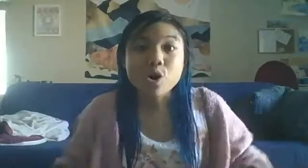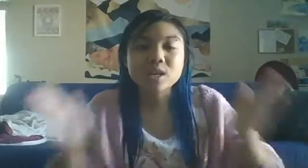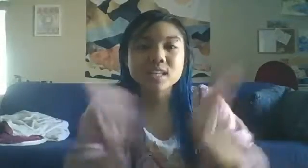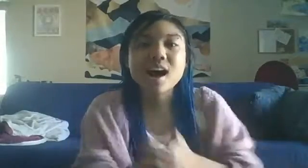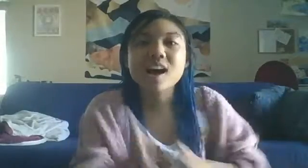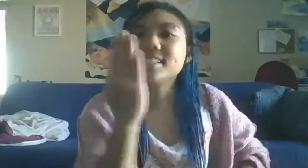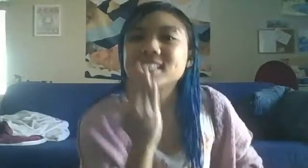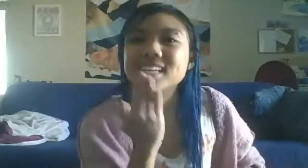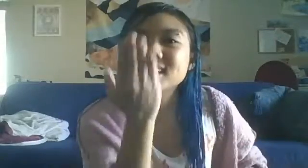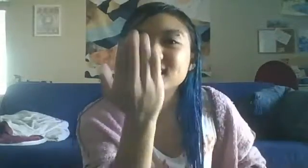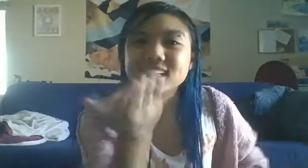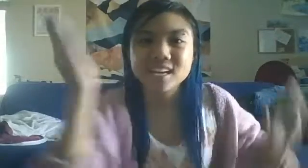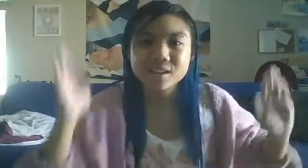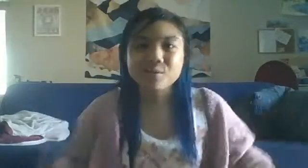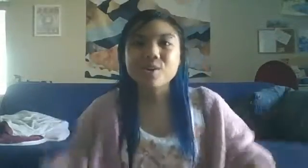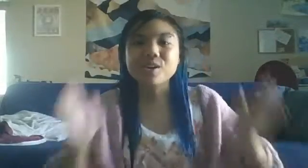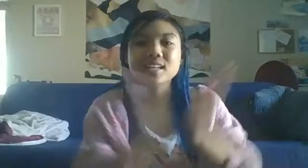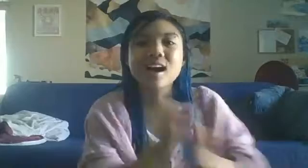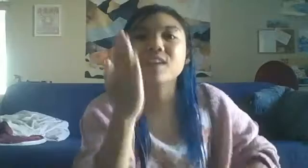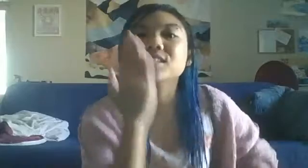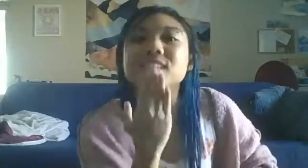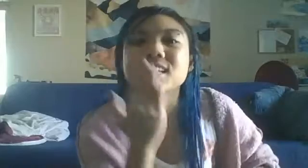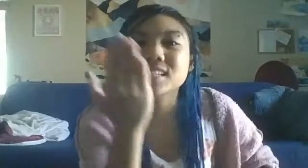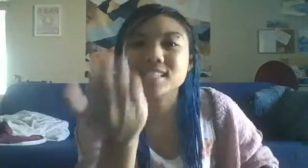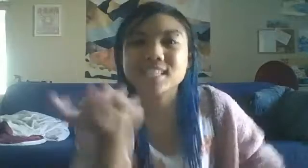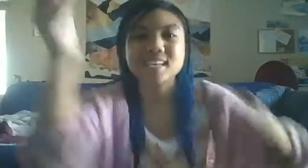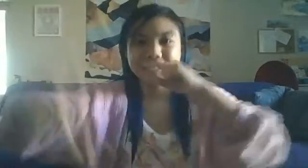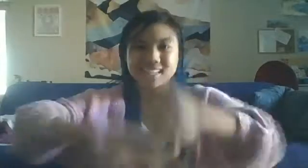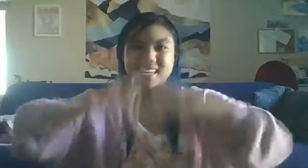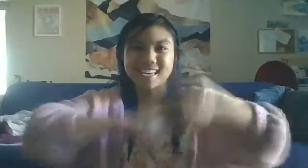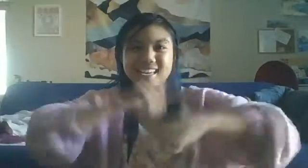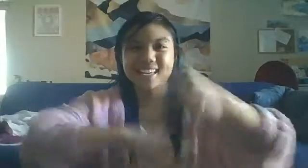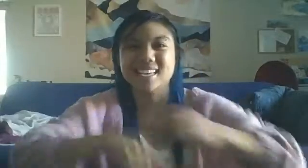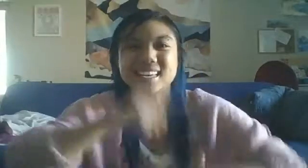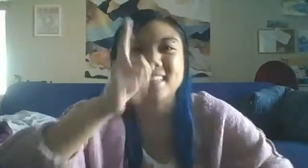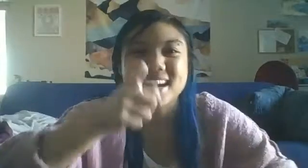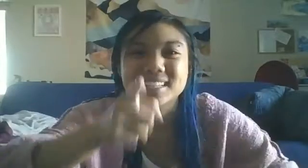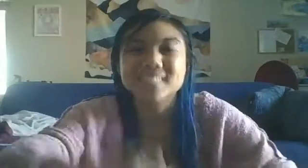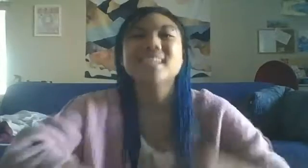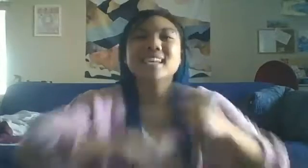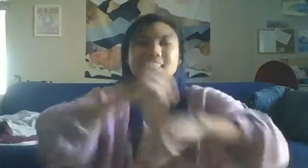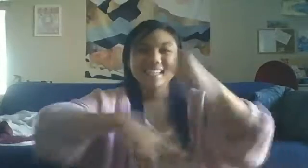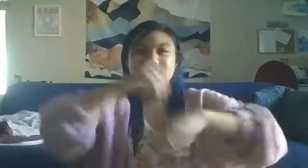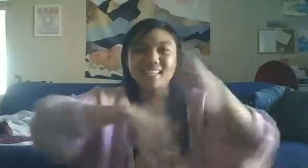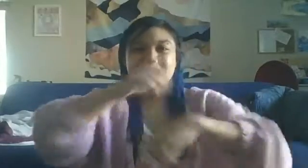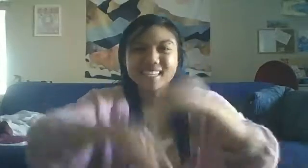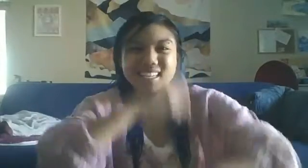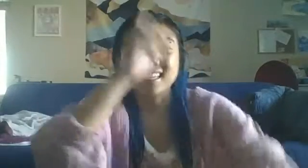hen hao xie xie. Wo hen hao xie xie. Ni na. Ni